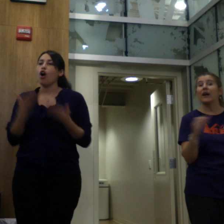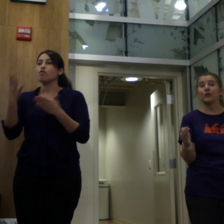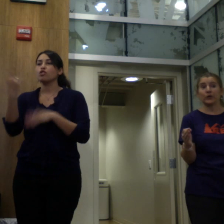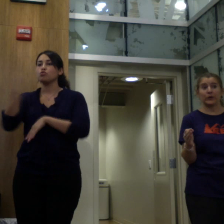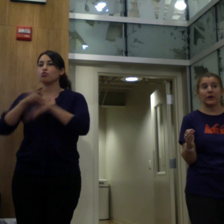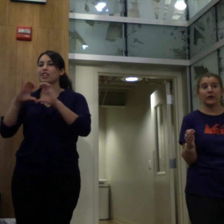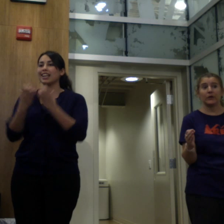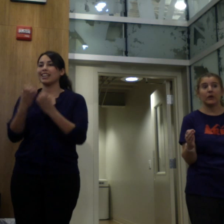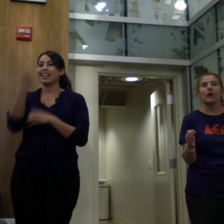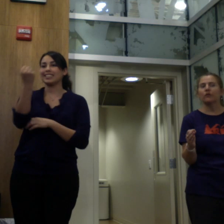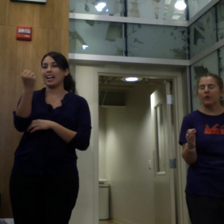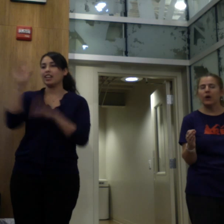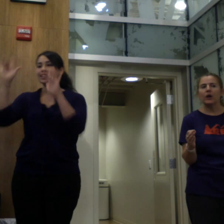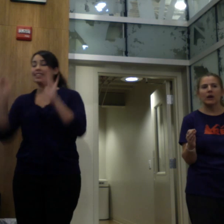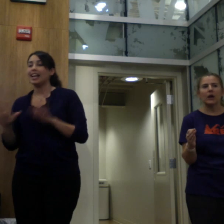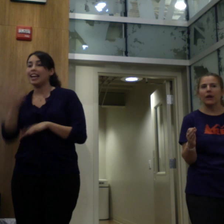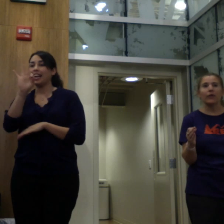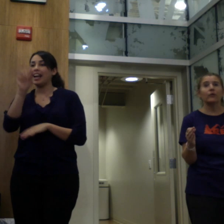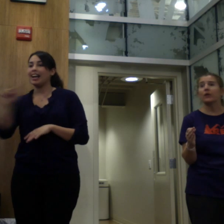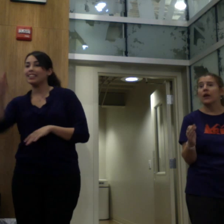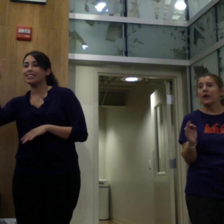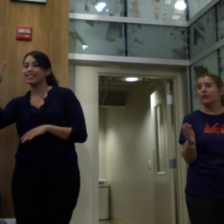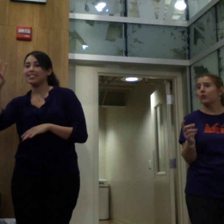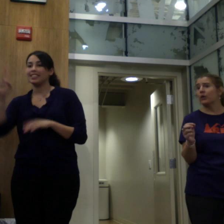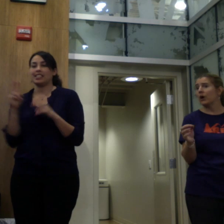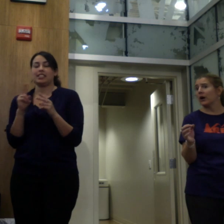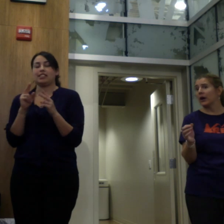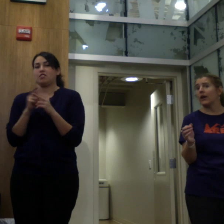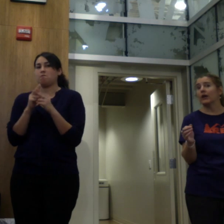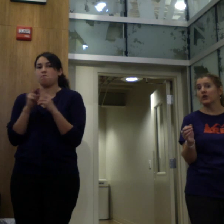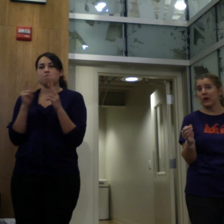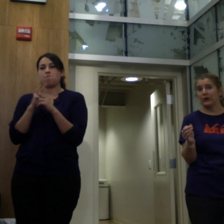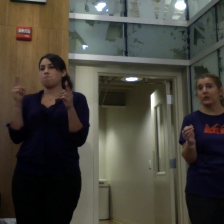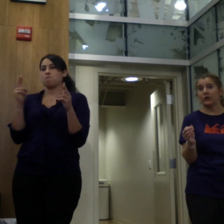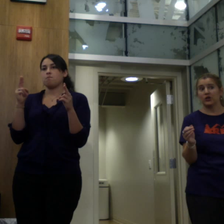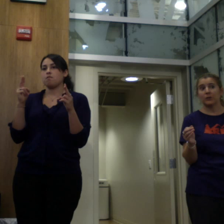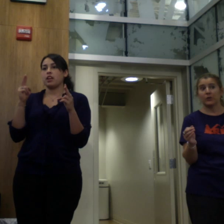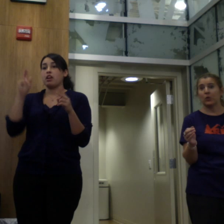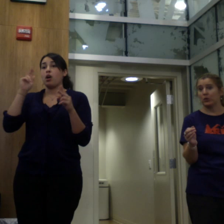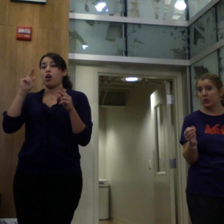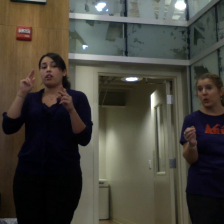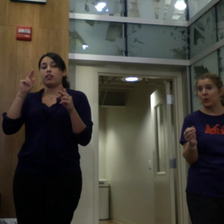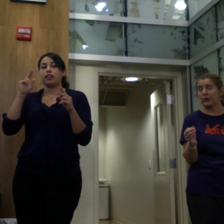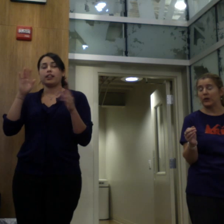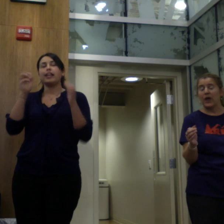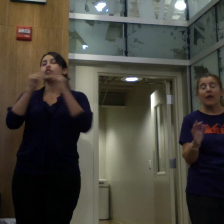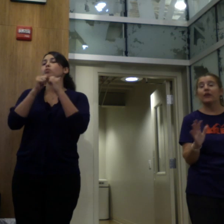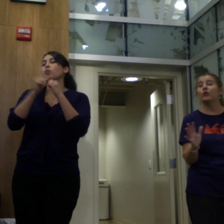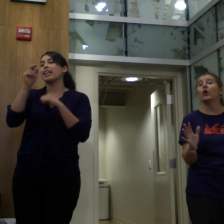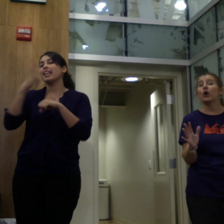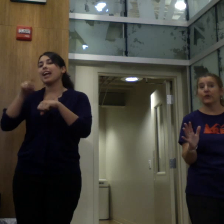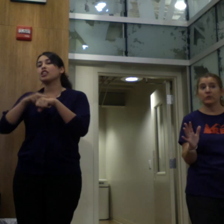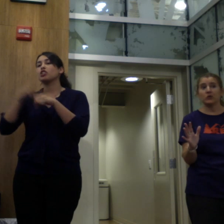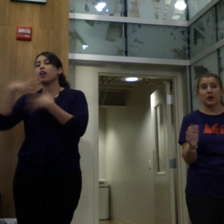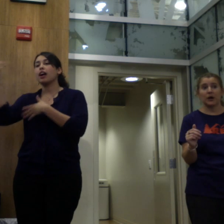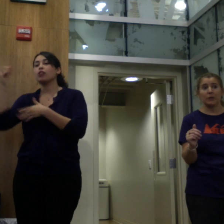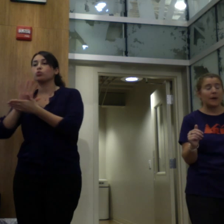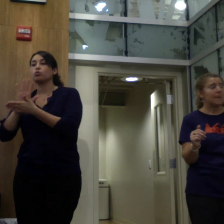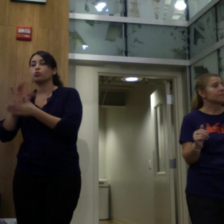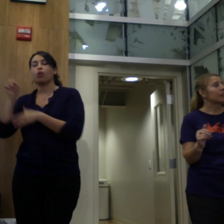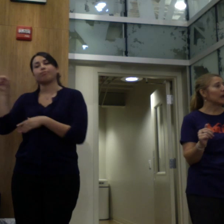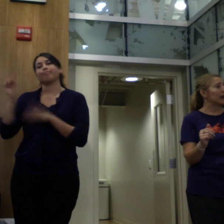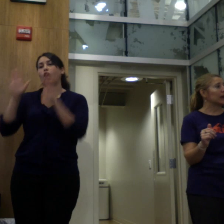9 until 6. It's very, it's with National Outdoor Leadership School, Knowles. They do an awesome